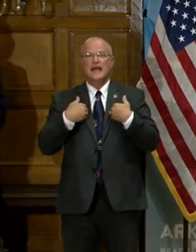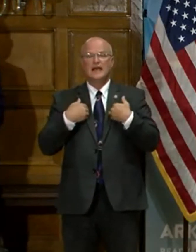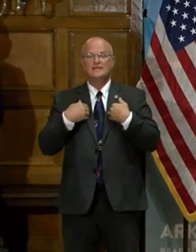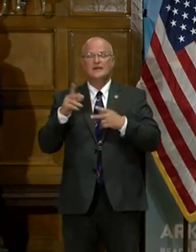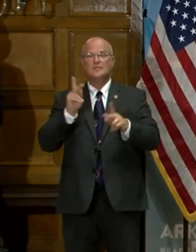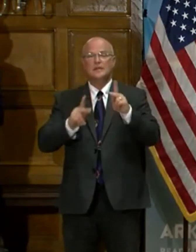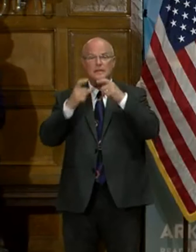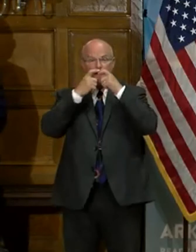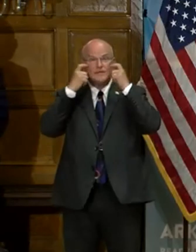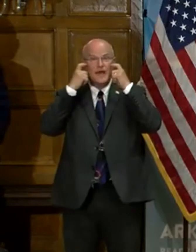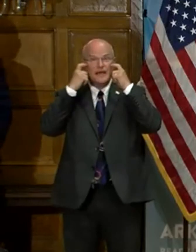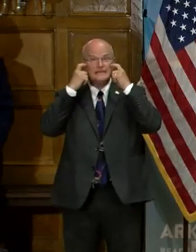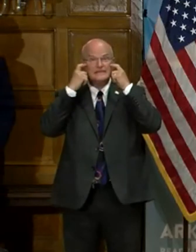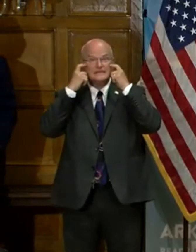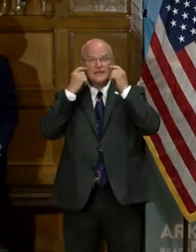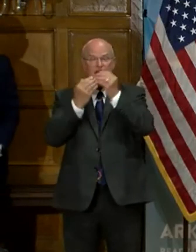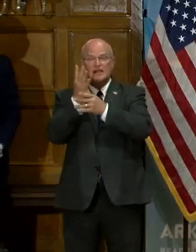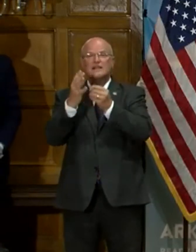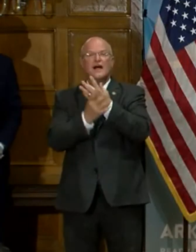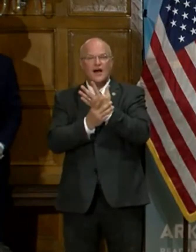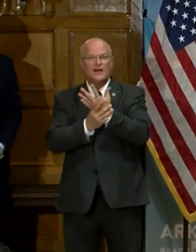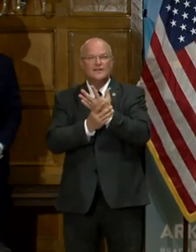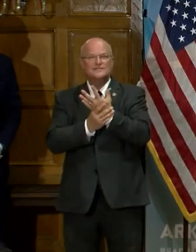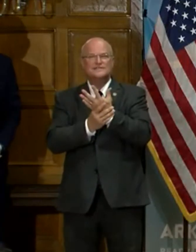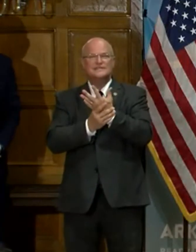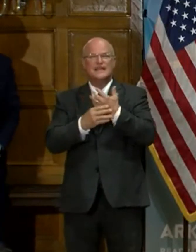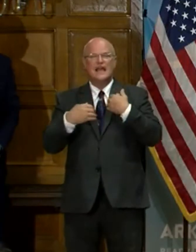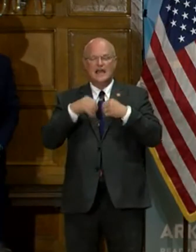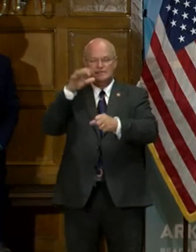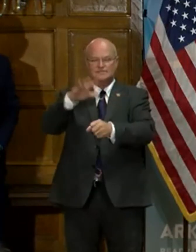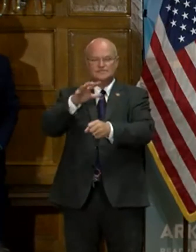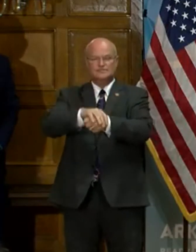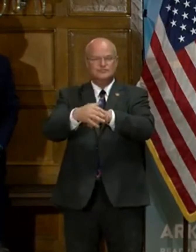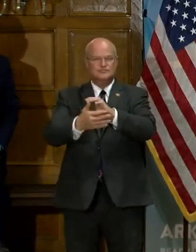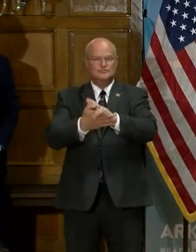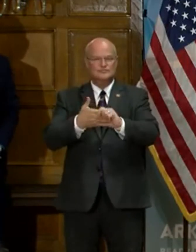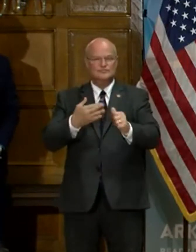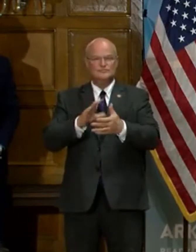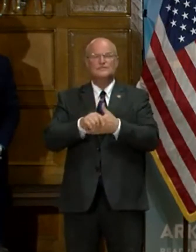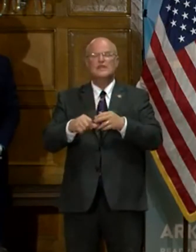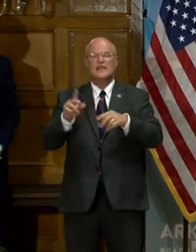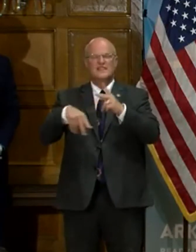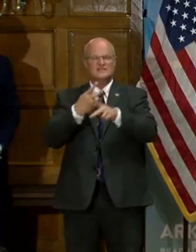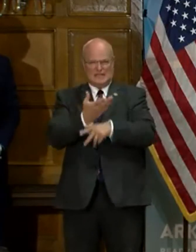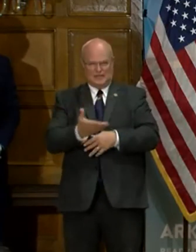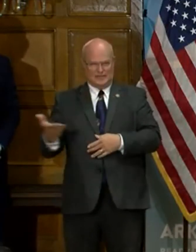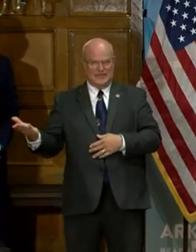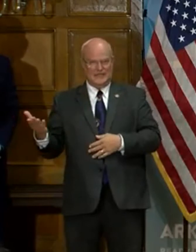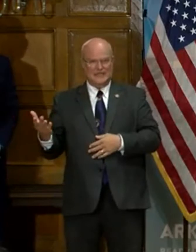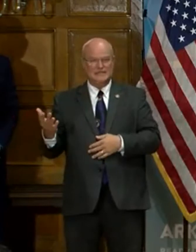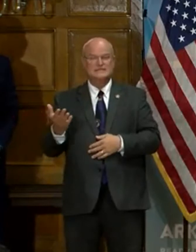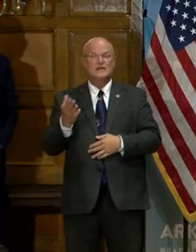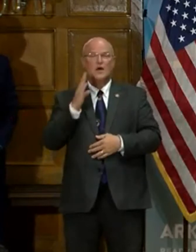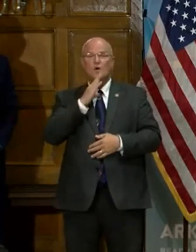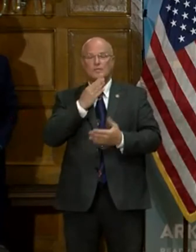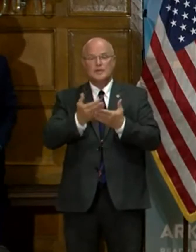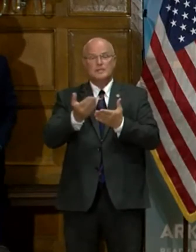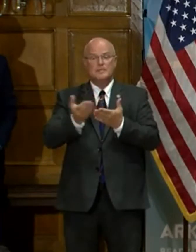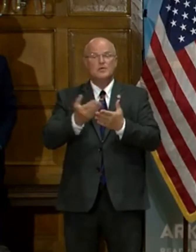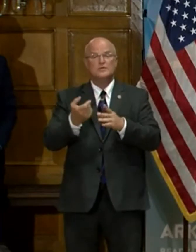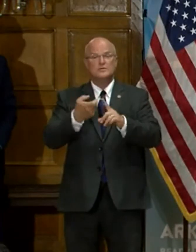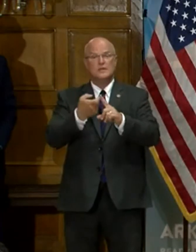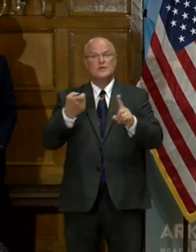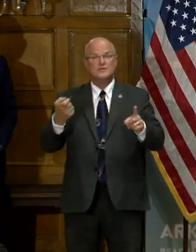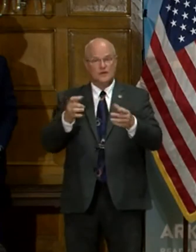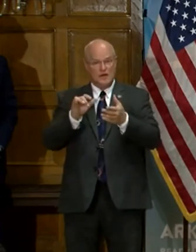folks wearing masks, there will be gloves, there will be hand sanitizer and those type of things, and those products are being purchased